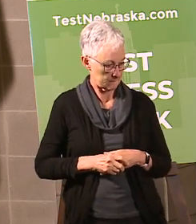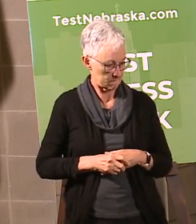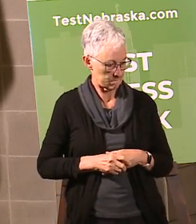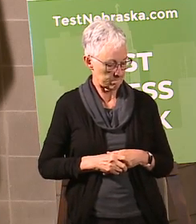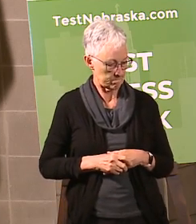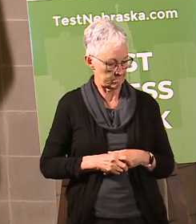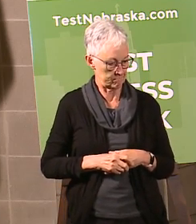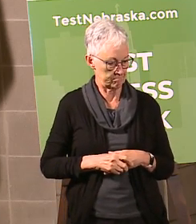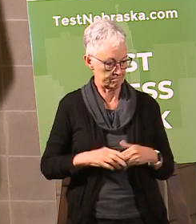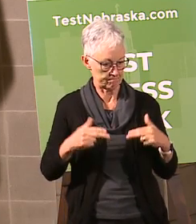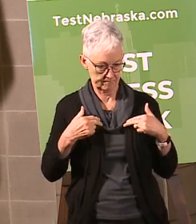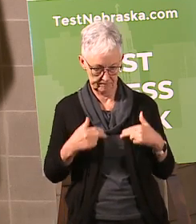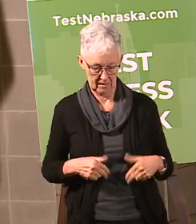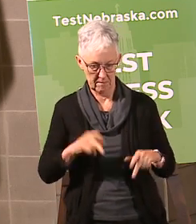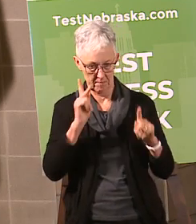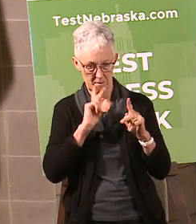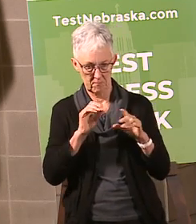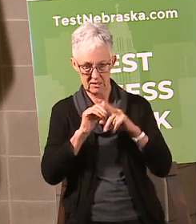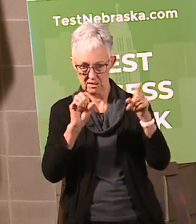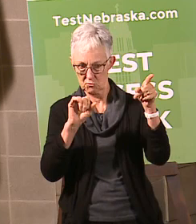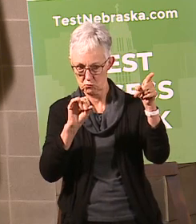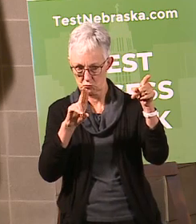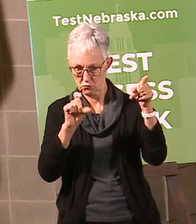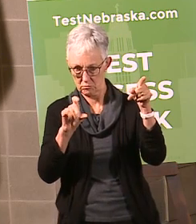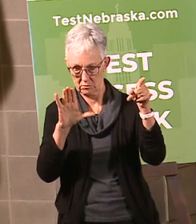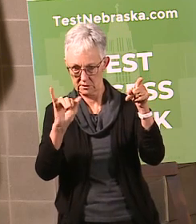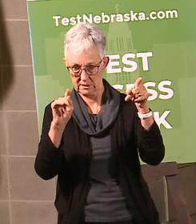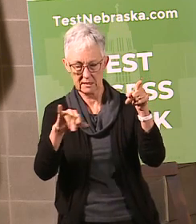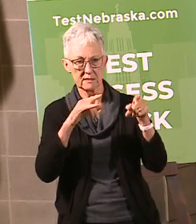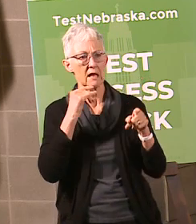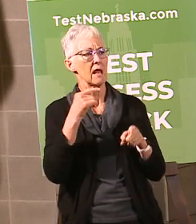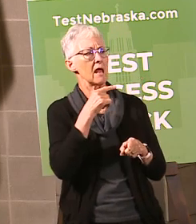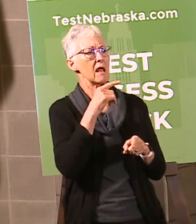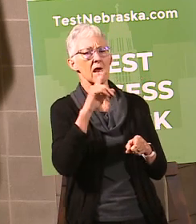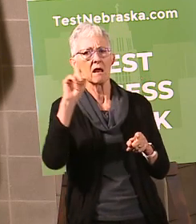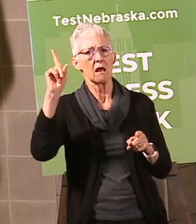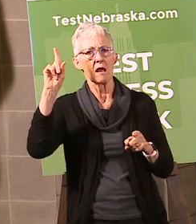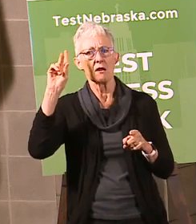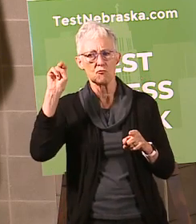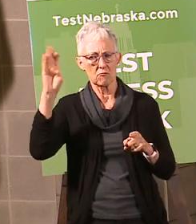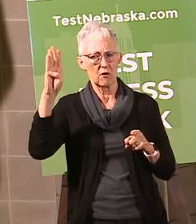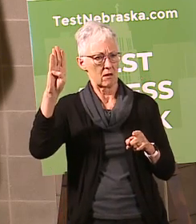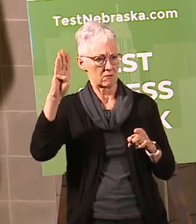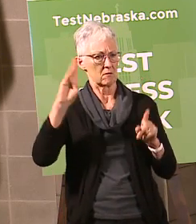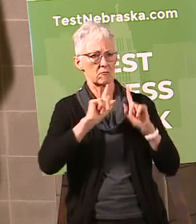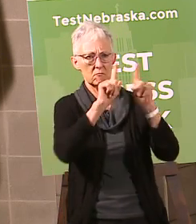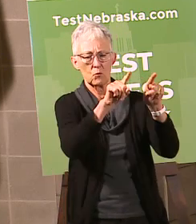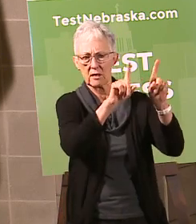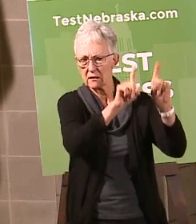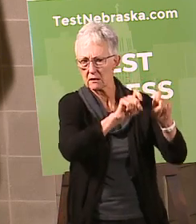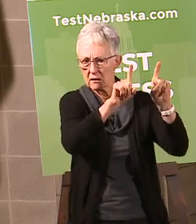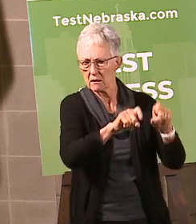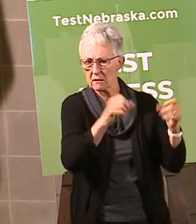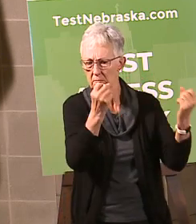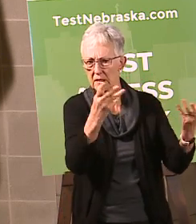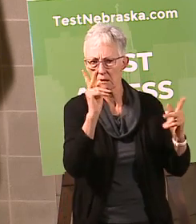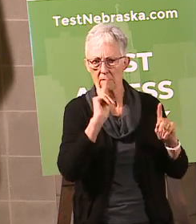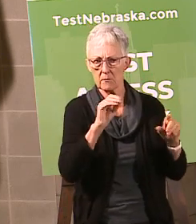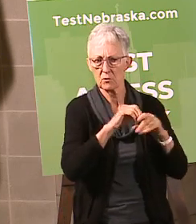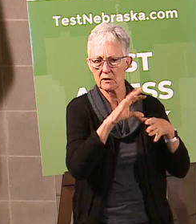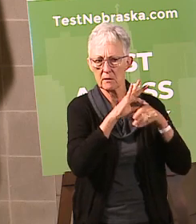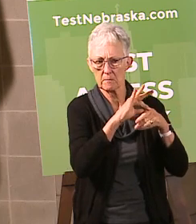Nebraska did not report hundreds of coronavirus cases in Iowa residents that were discovered during the testing of meat